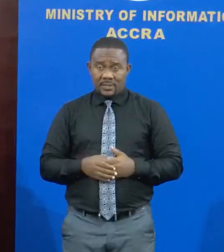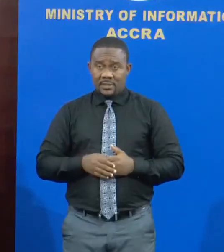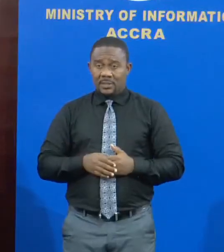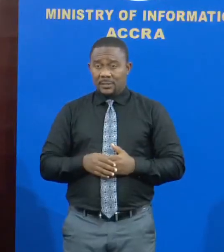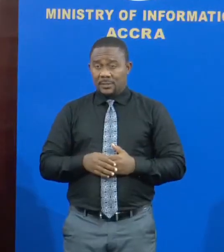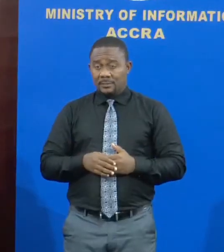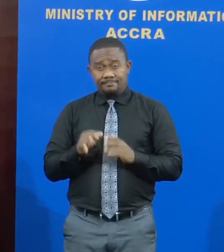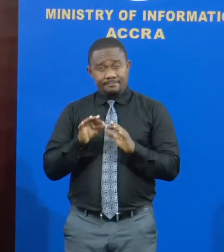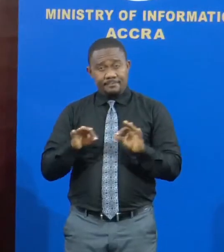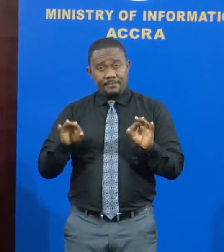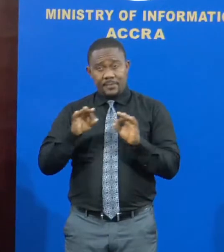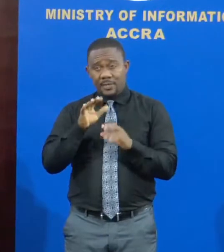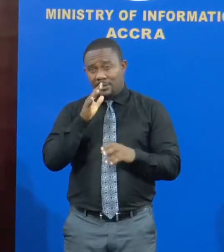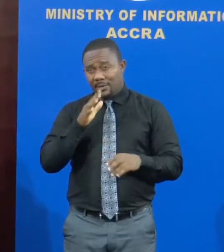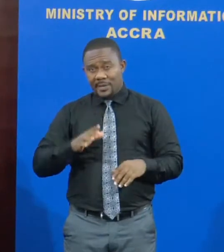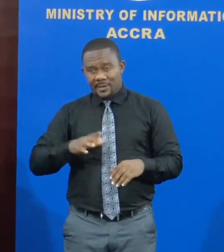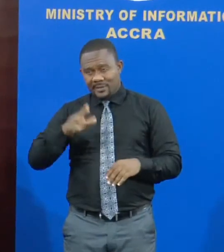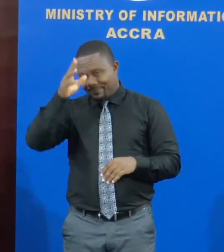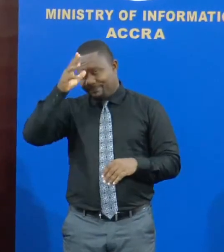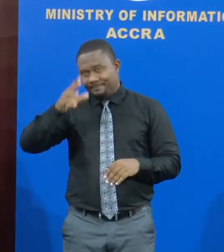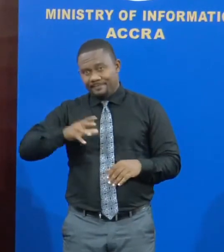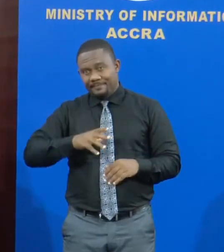distinguished ladies and gentlemen,